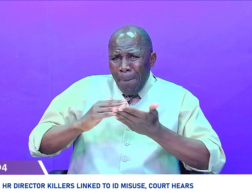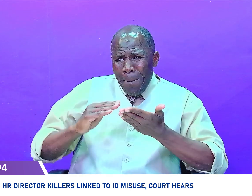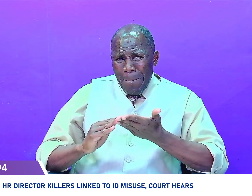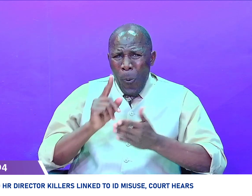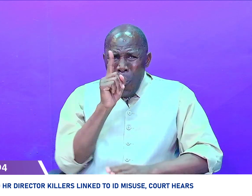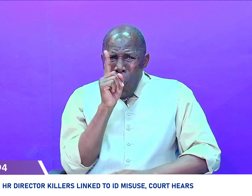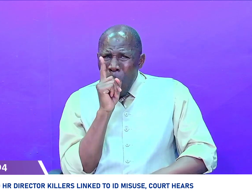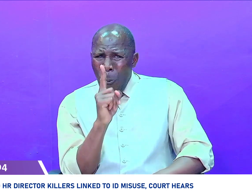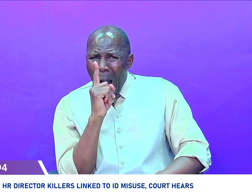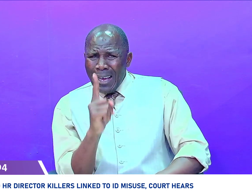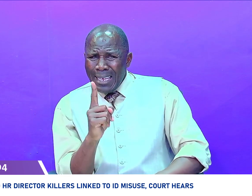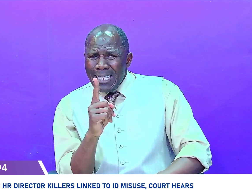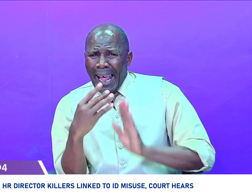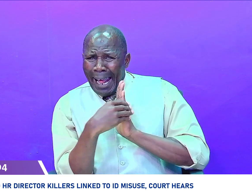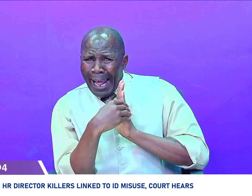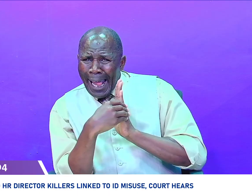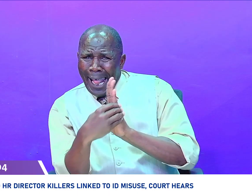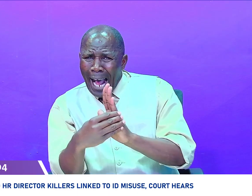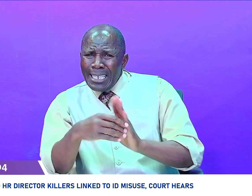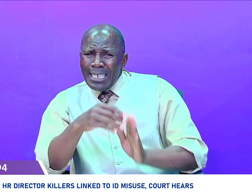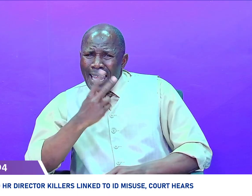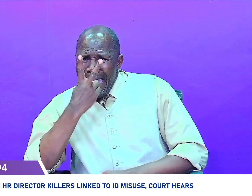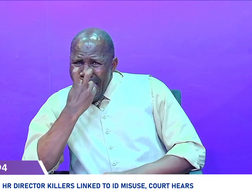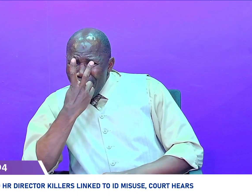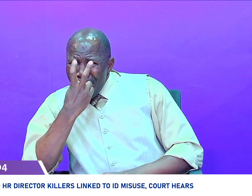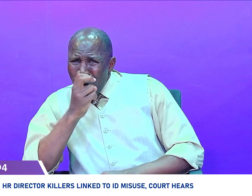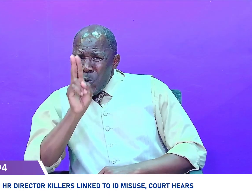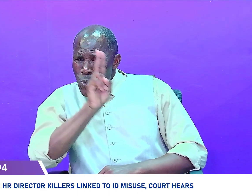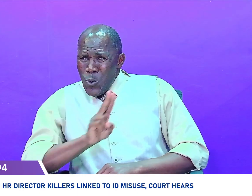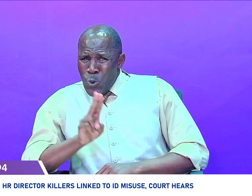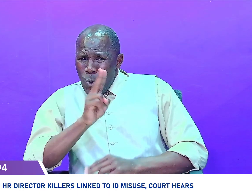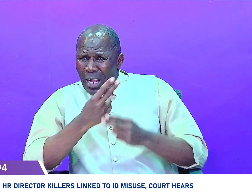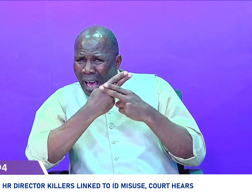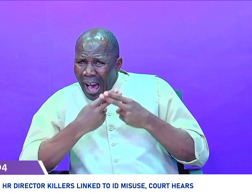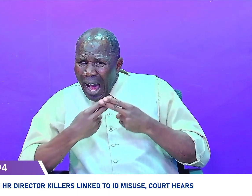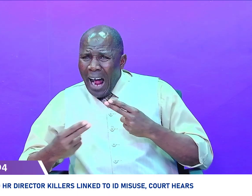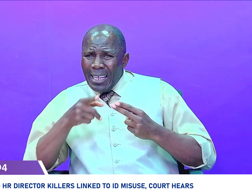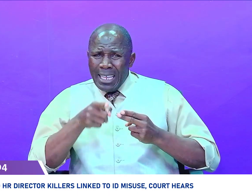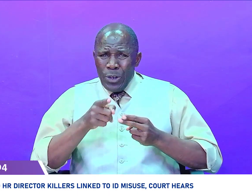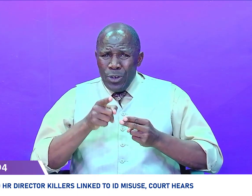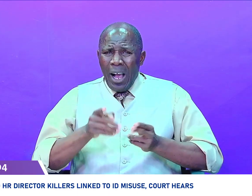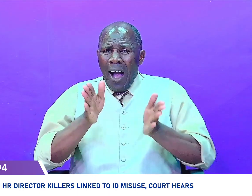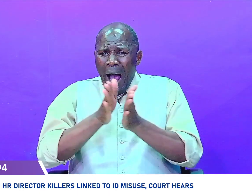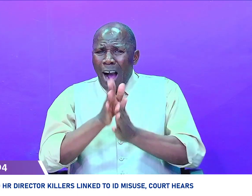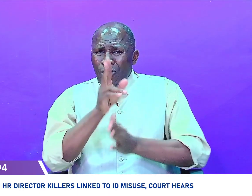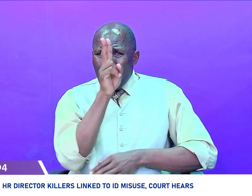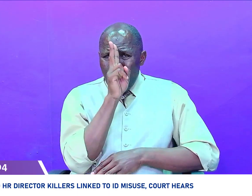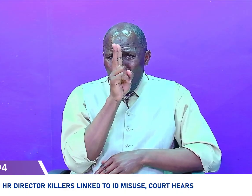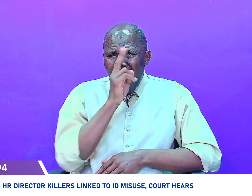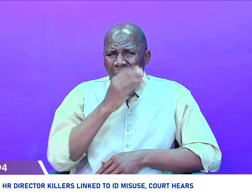Court proceedings have revealed that one of the main suspects used multiple aliases, and police